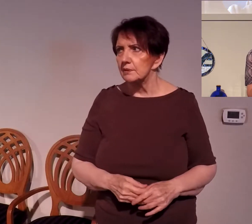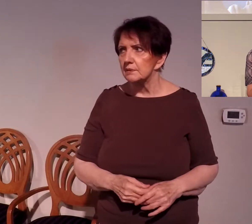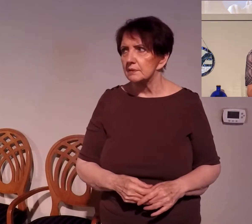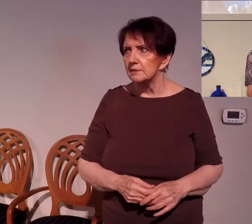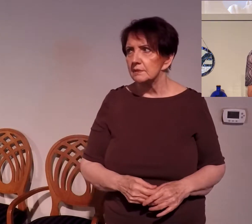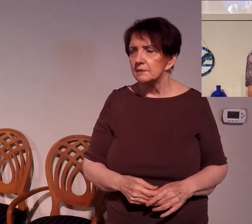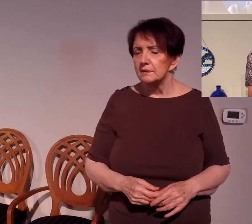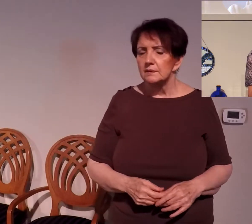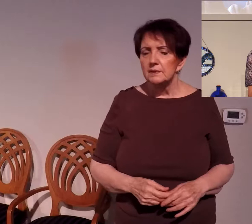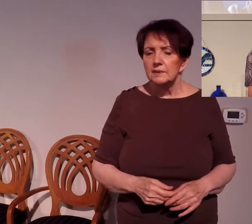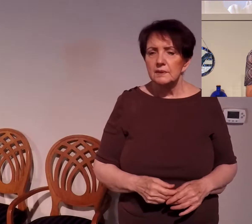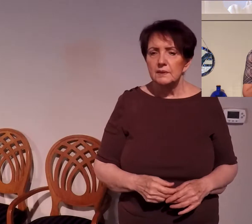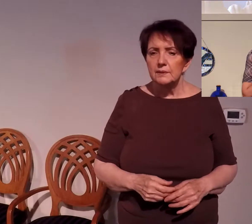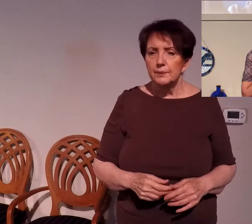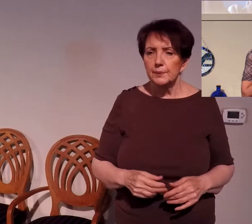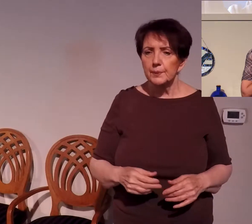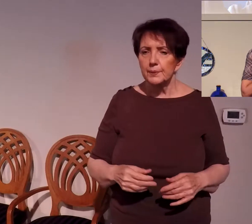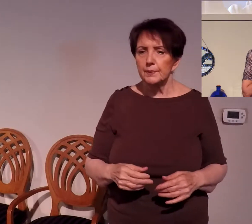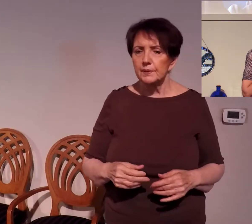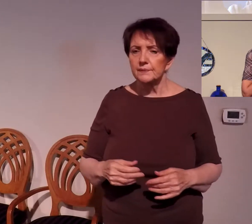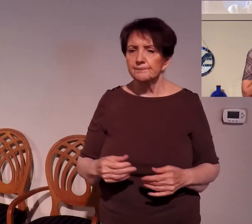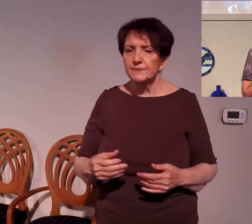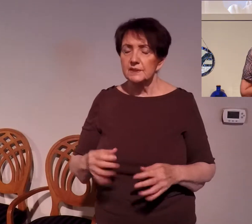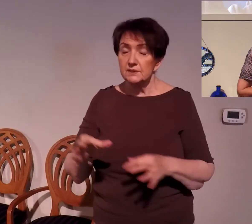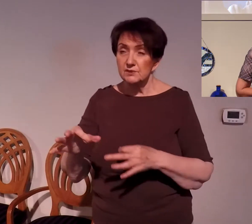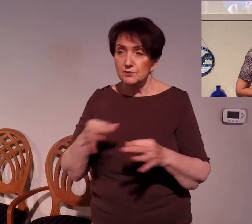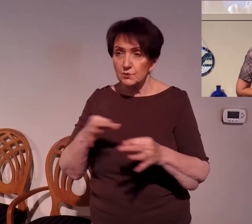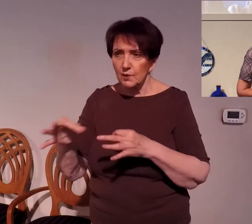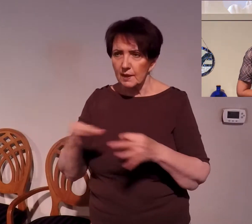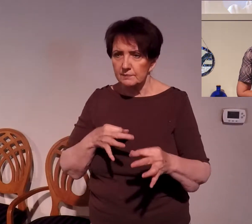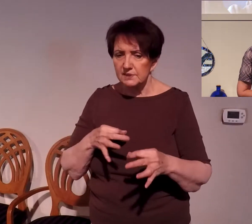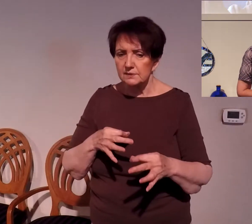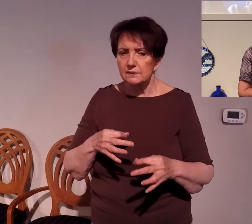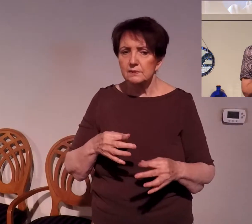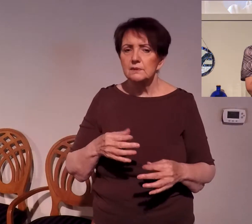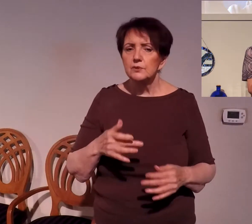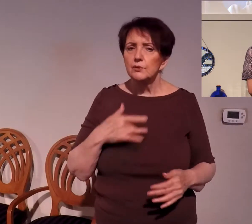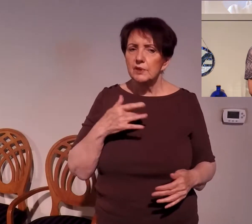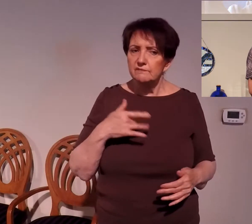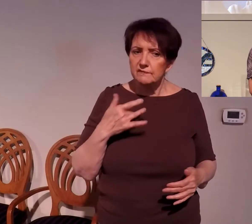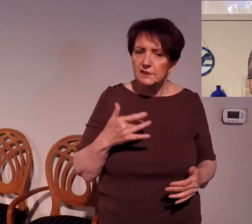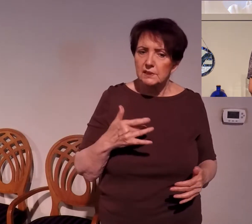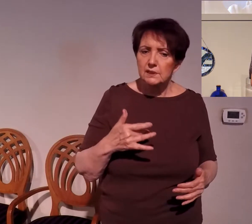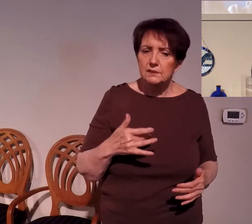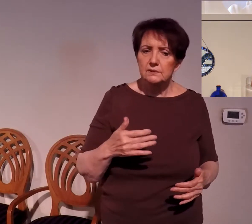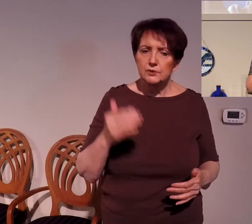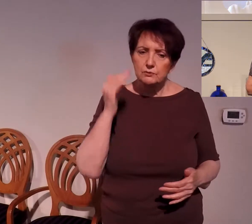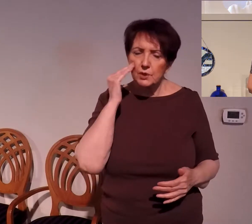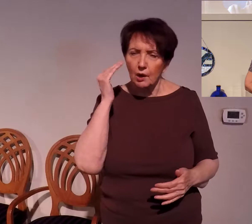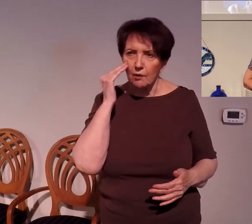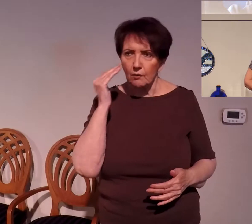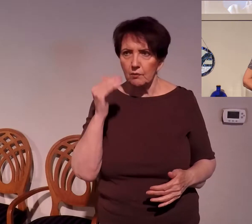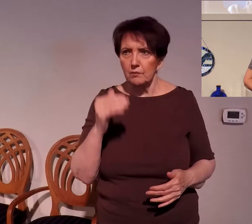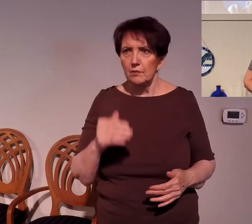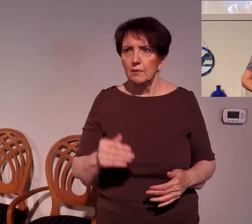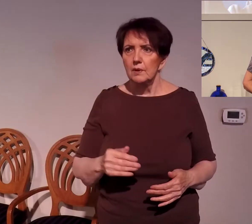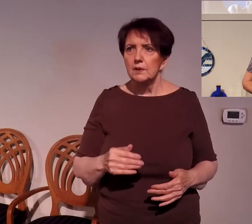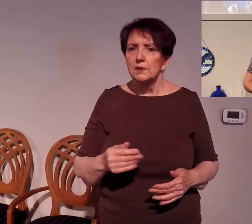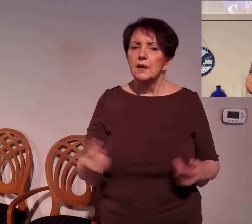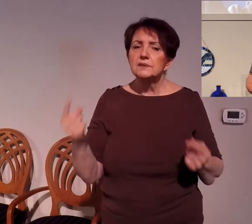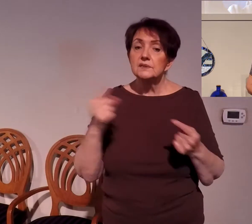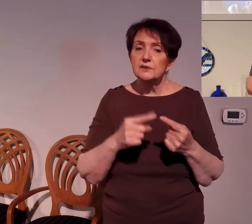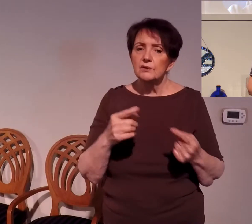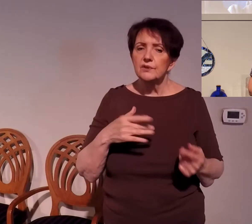captures and describes that in a way that we feel and sense and know. And we use those words until that